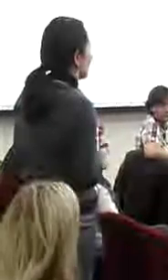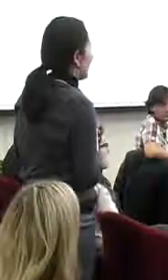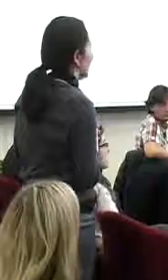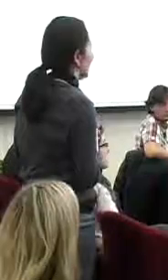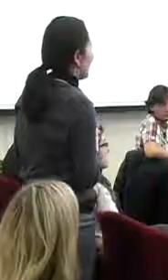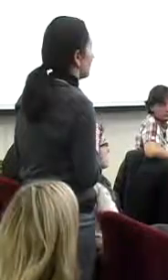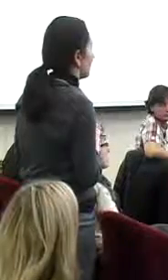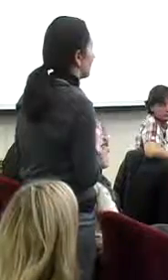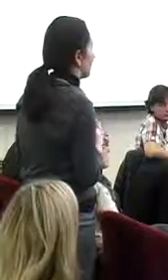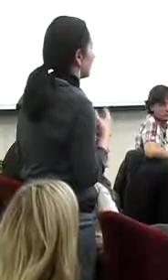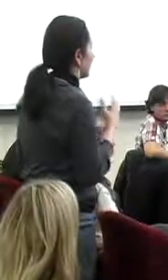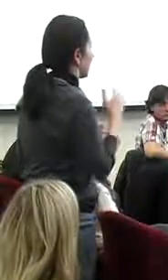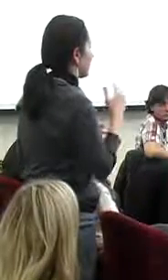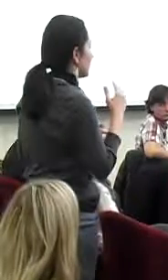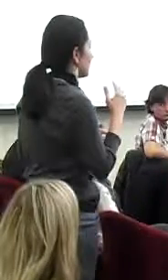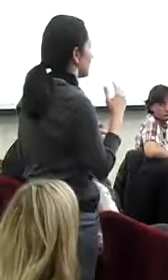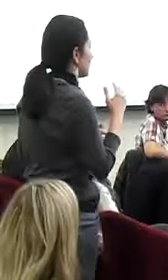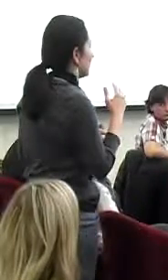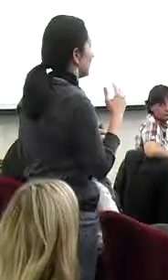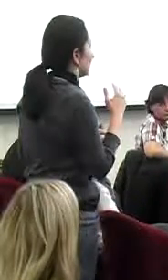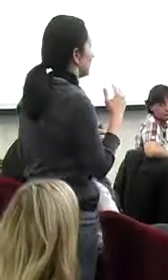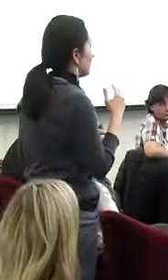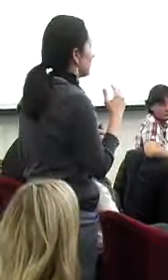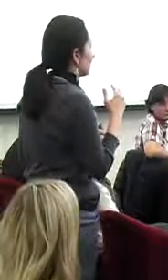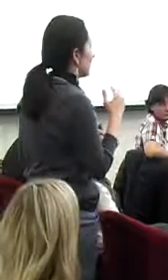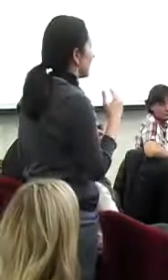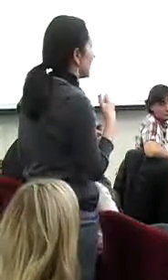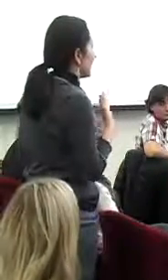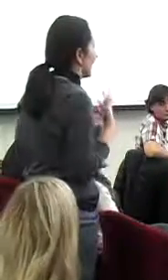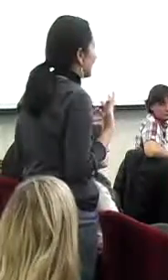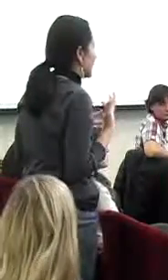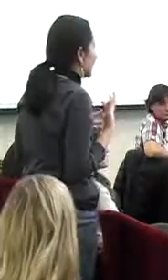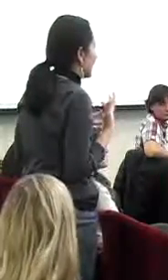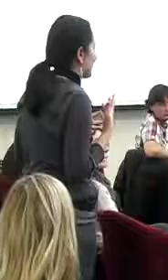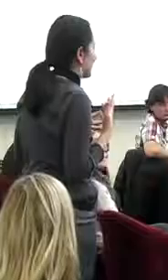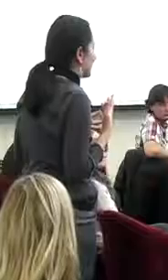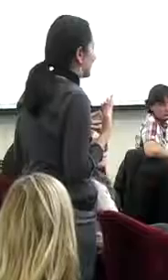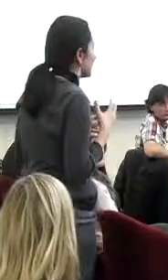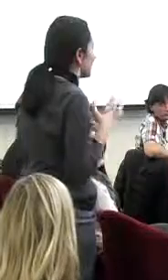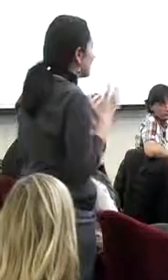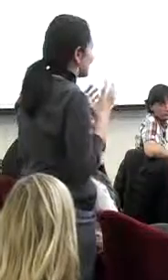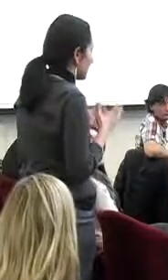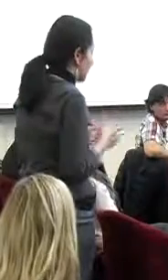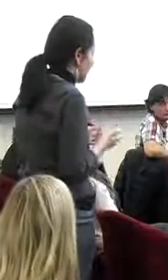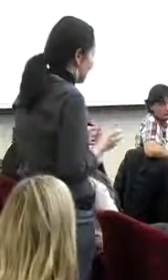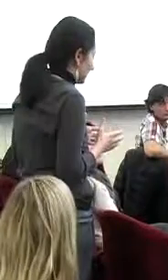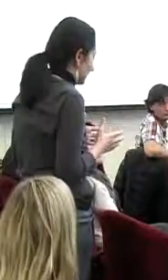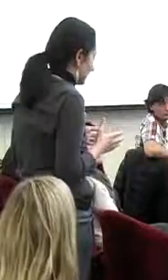slides on family behavior and family violence to see that, and I guess I didn't expect it,